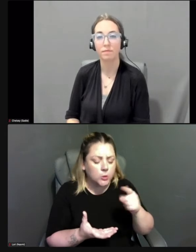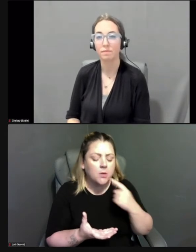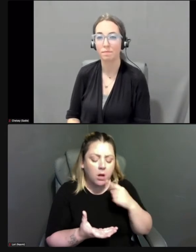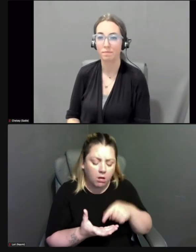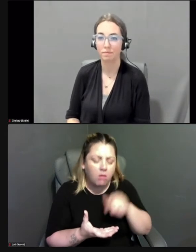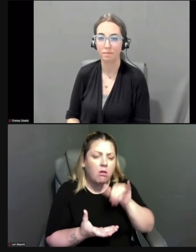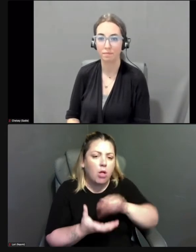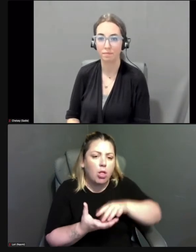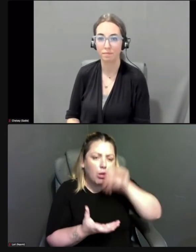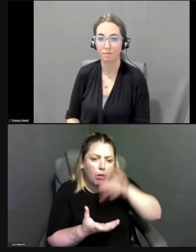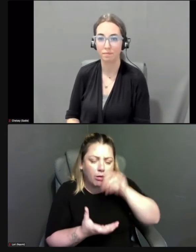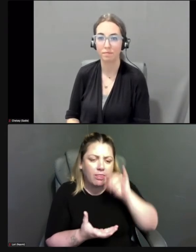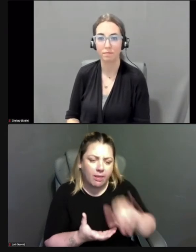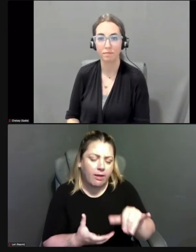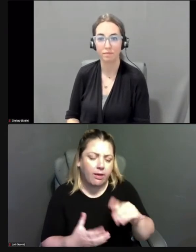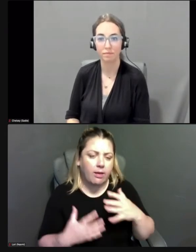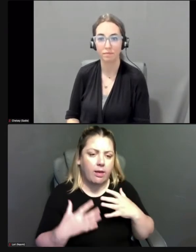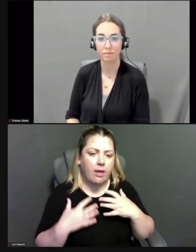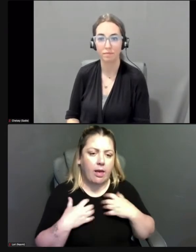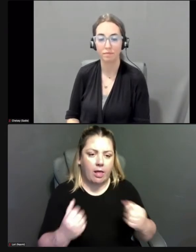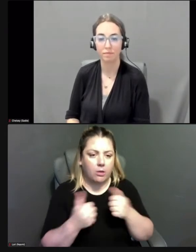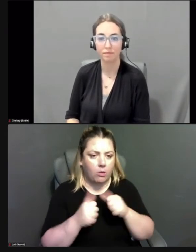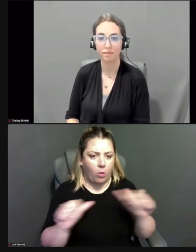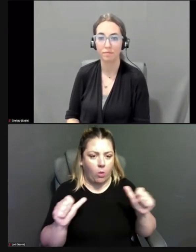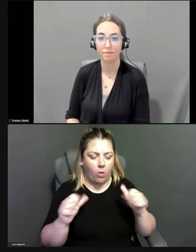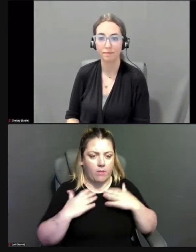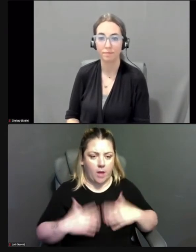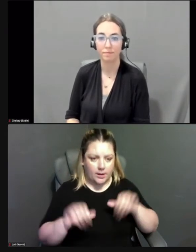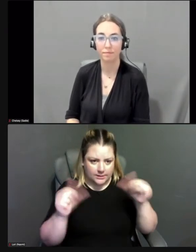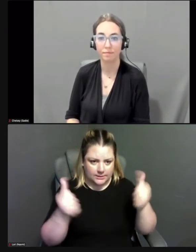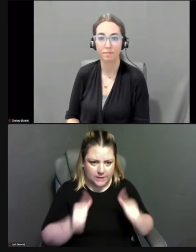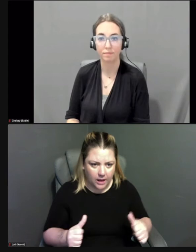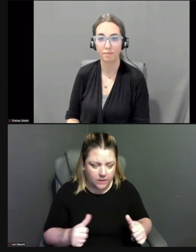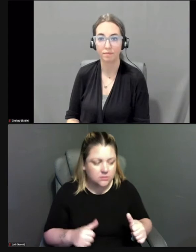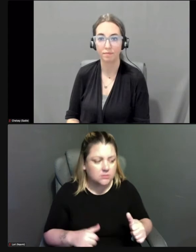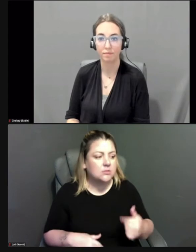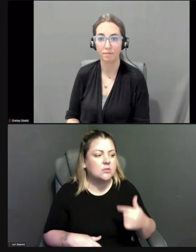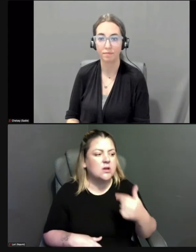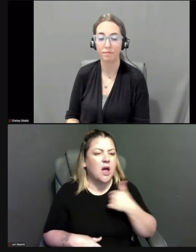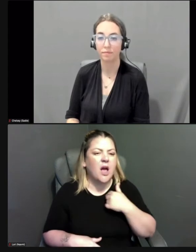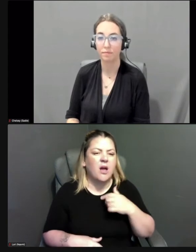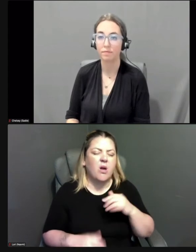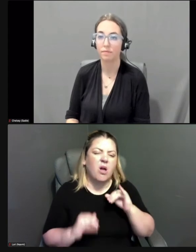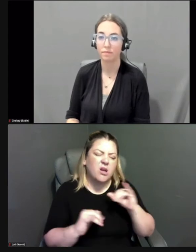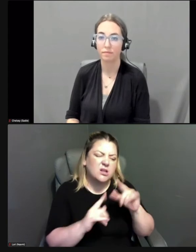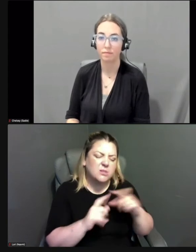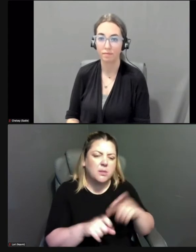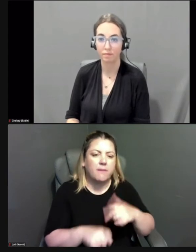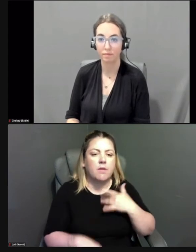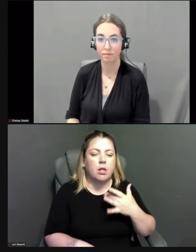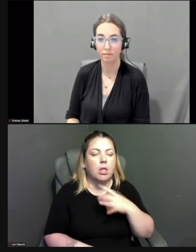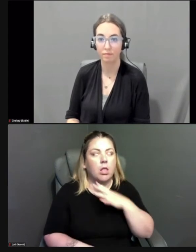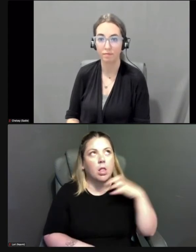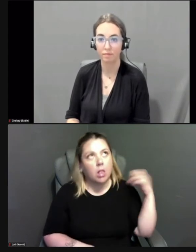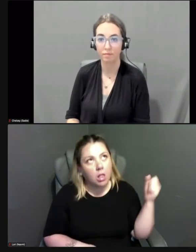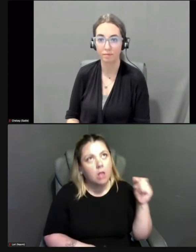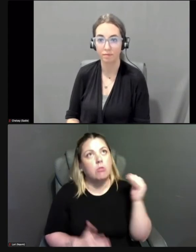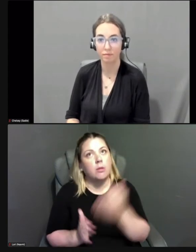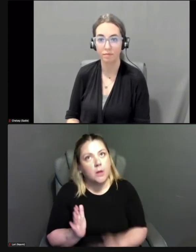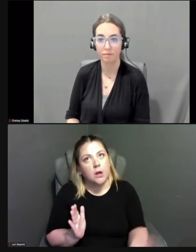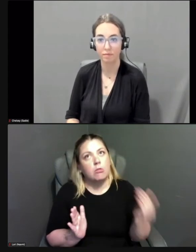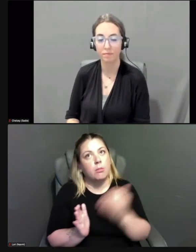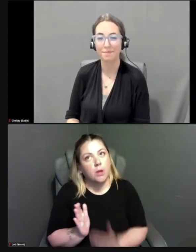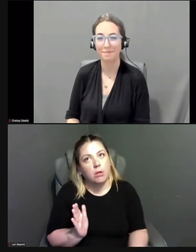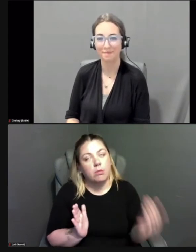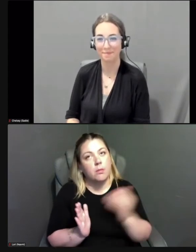was sick of like always feeling like no matter what I said and no matter how I framed it, I was